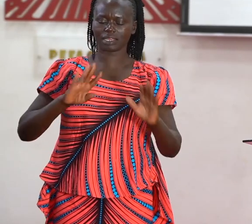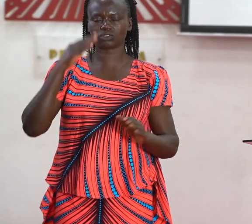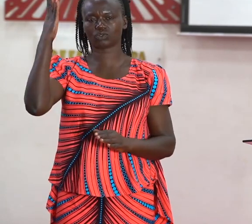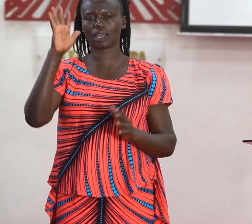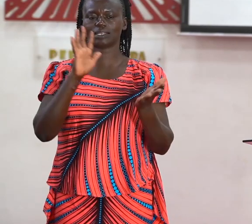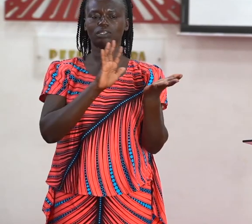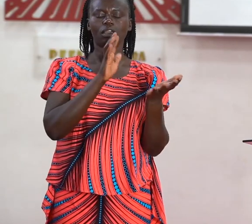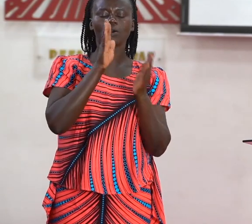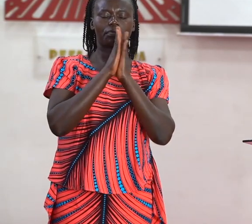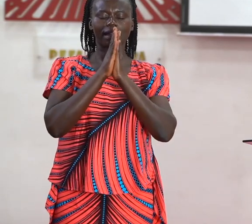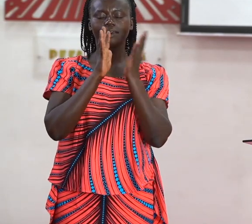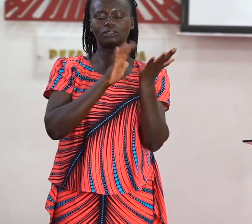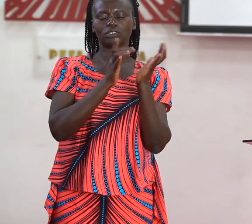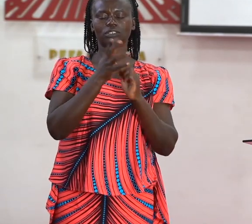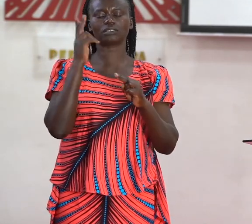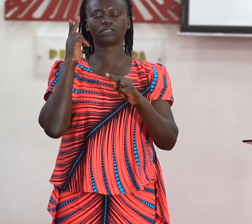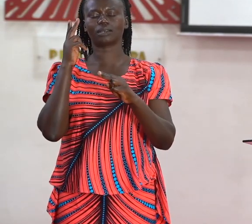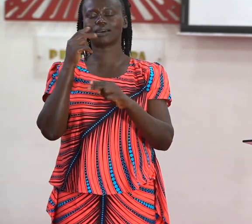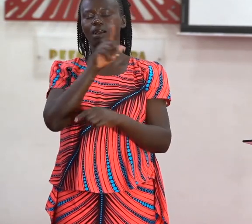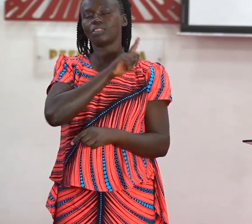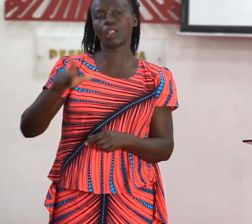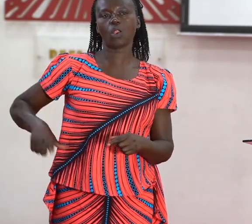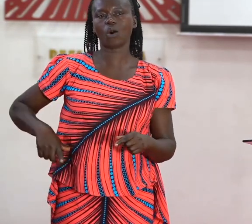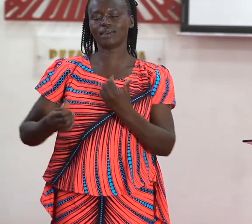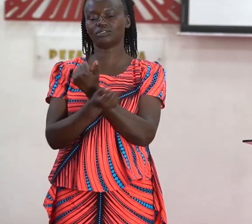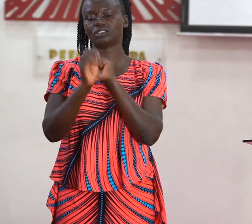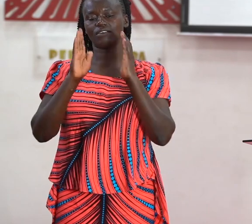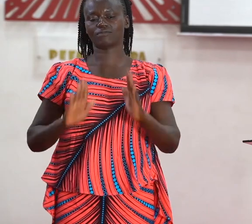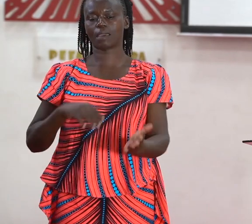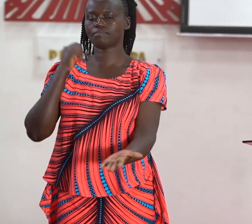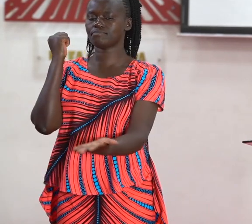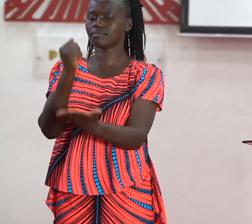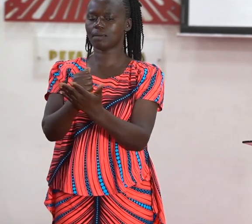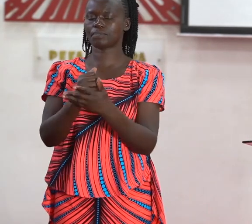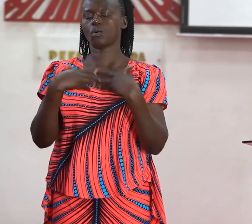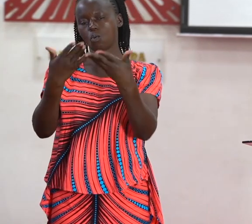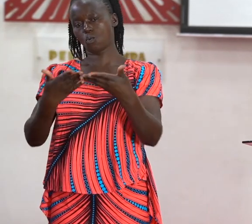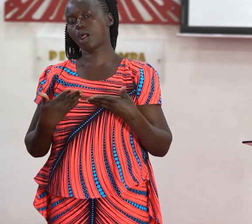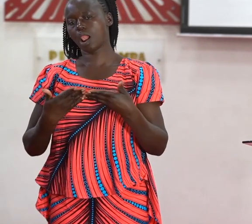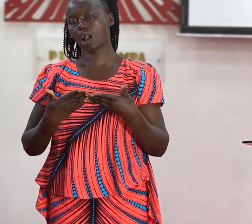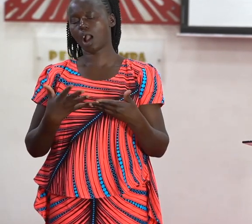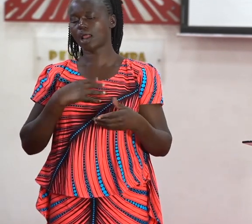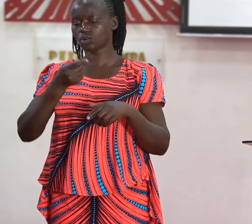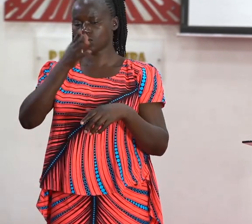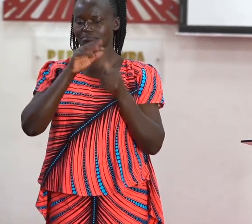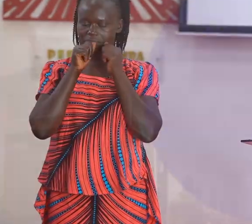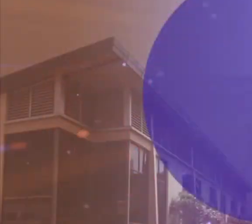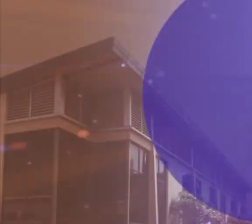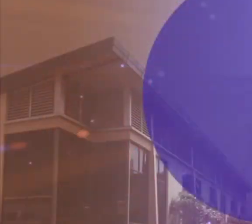the name of Jesus, who is our Lord and Savior. Amen. So welcome and God bless you.